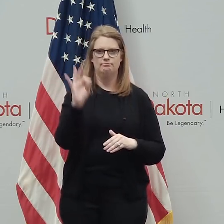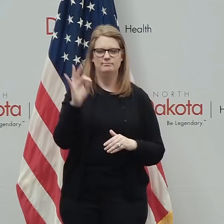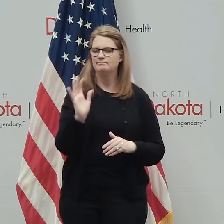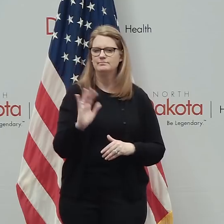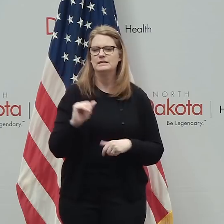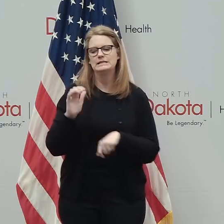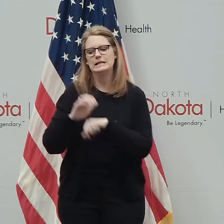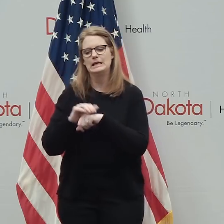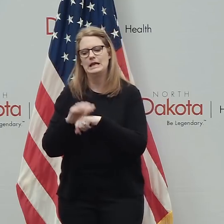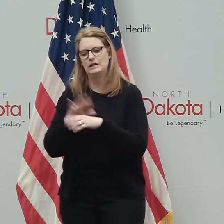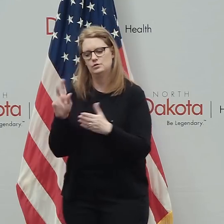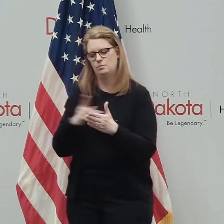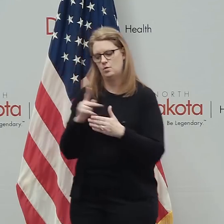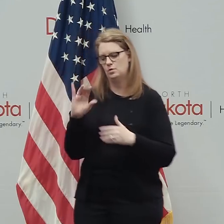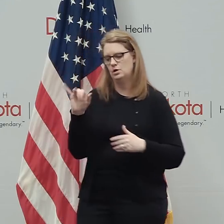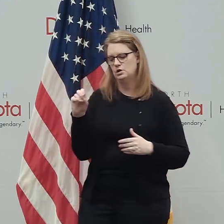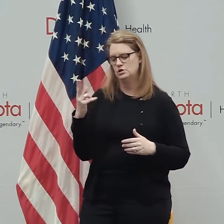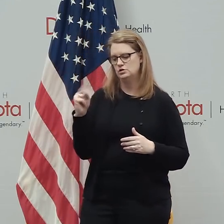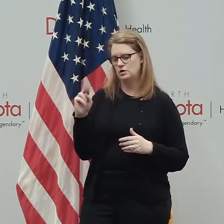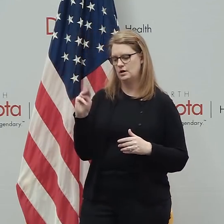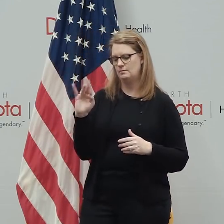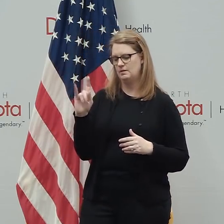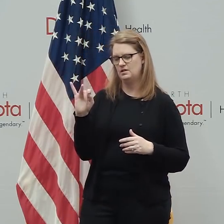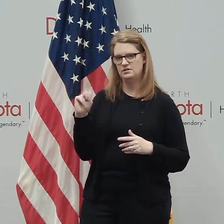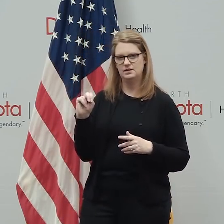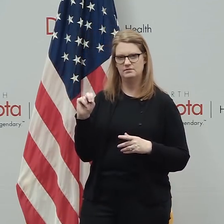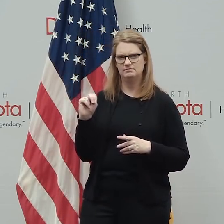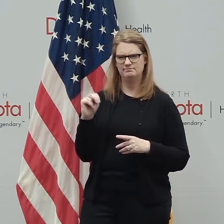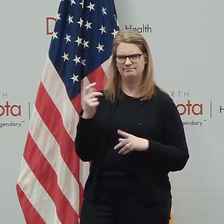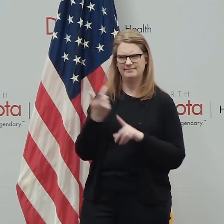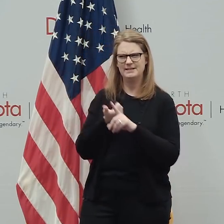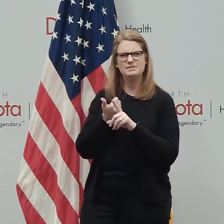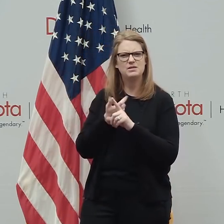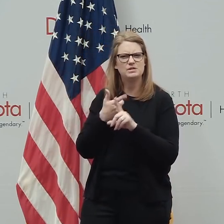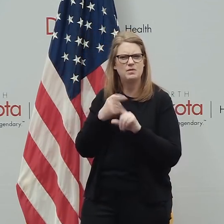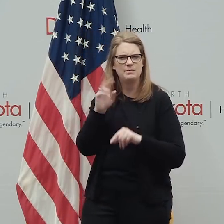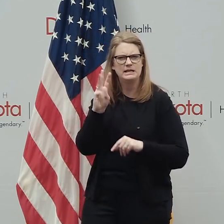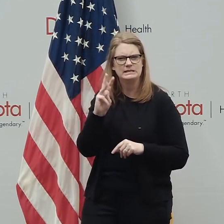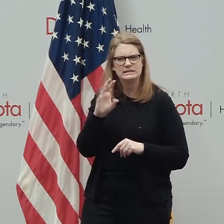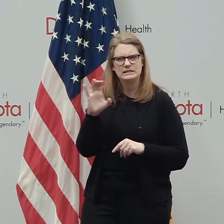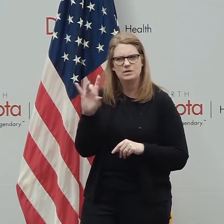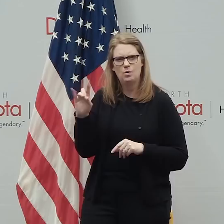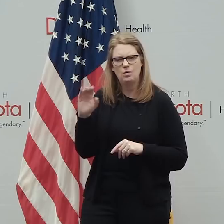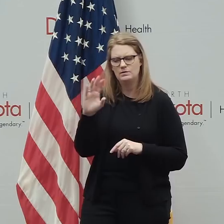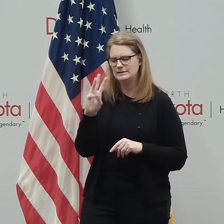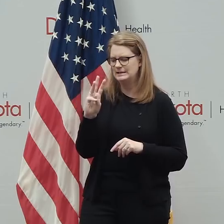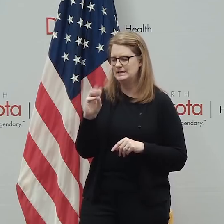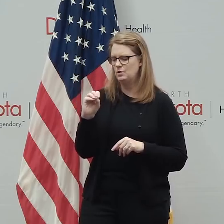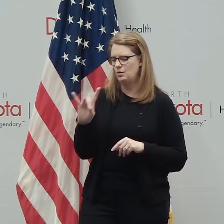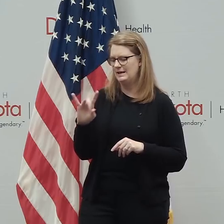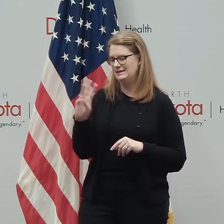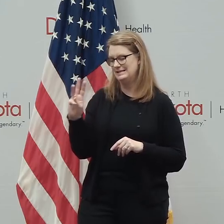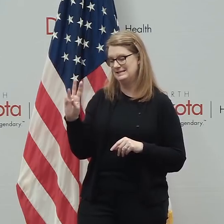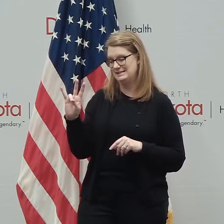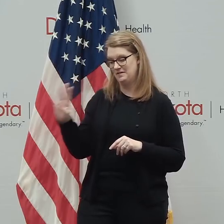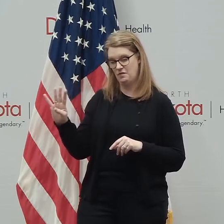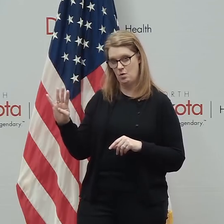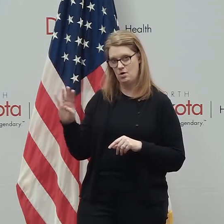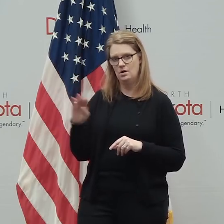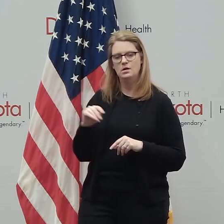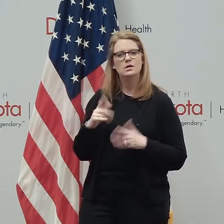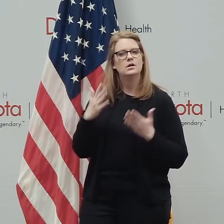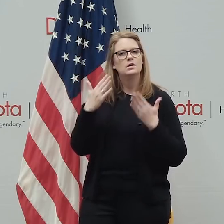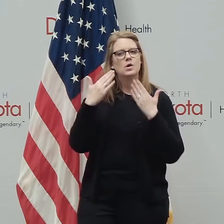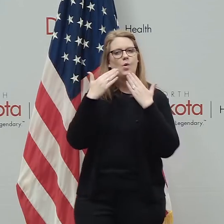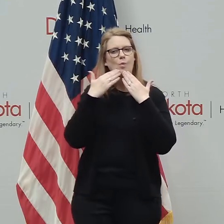from English poet John Milton. But John Milton lived in the 1600s, from 1608 to 1674, and he said,